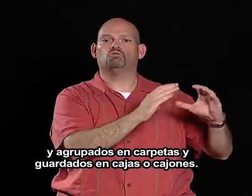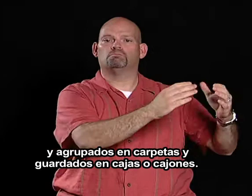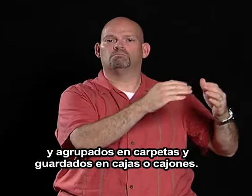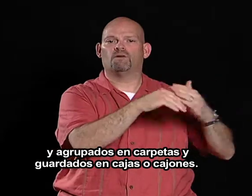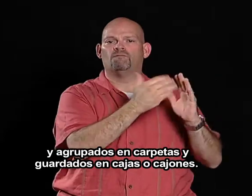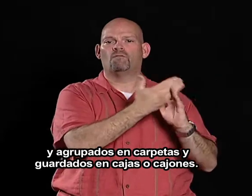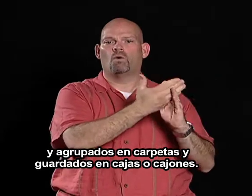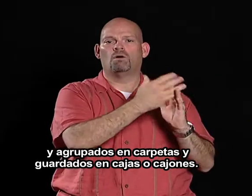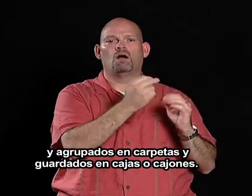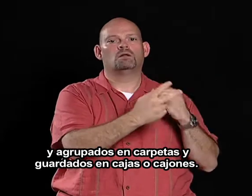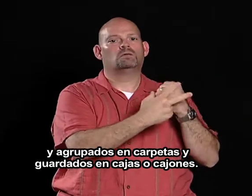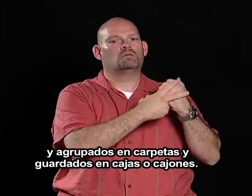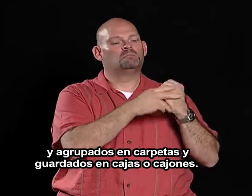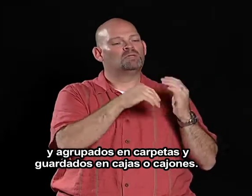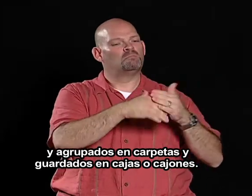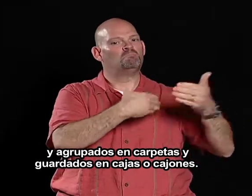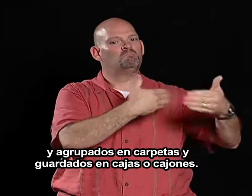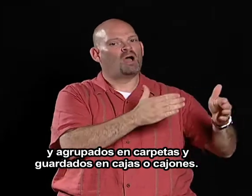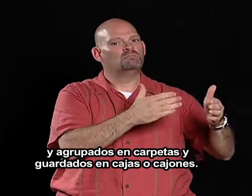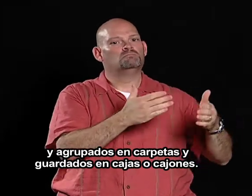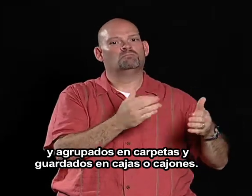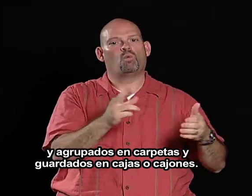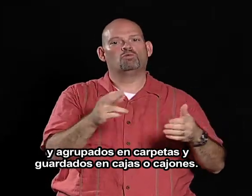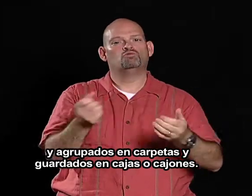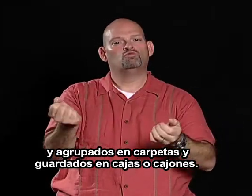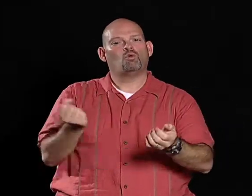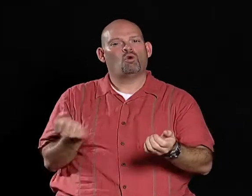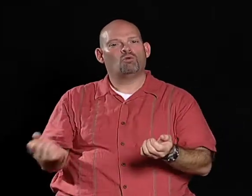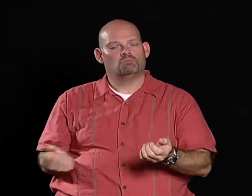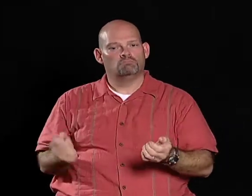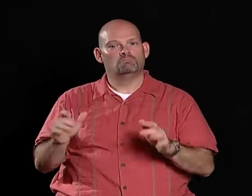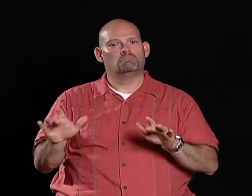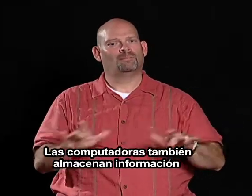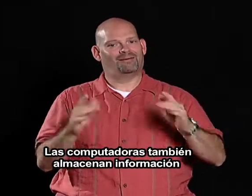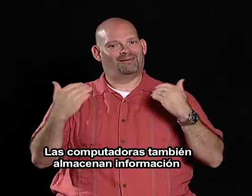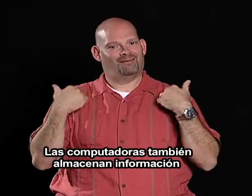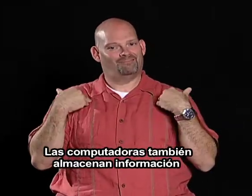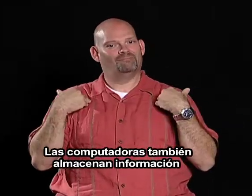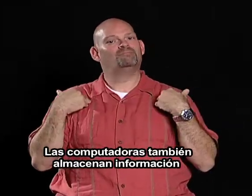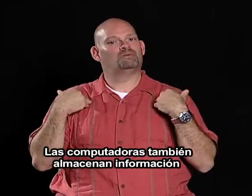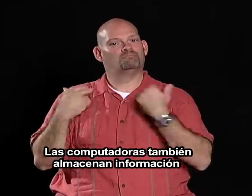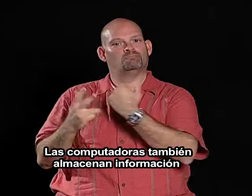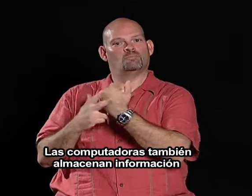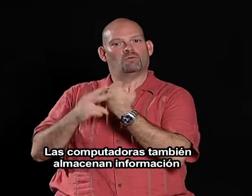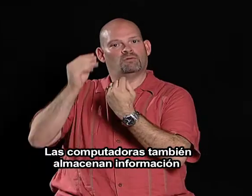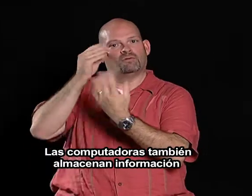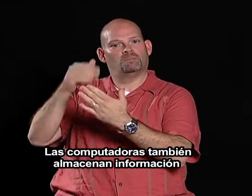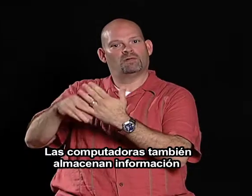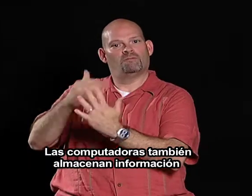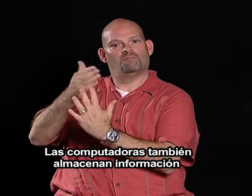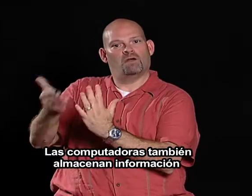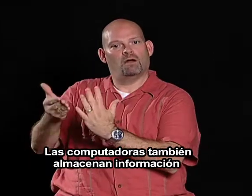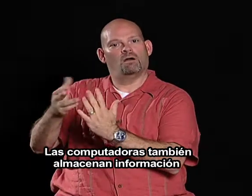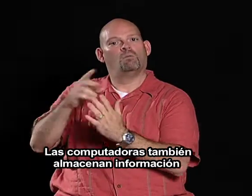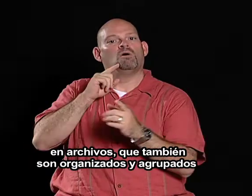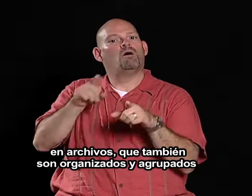in folders and kept in boxes or drawers. Computers also store information in files which are